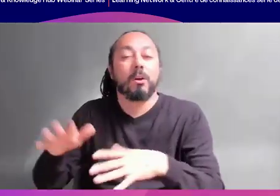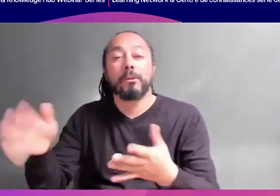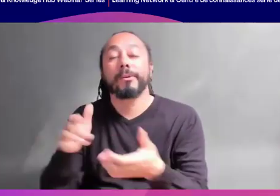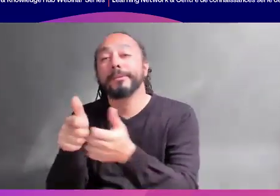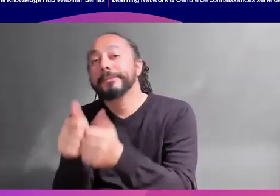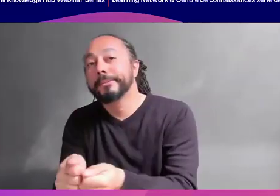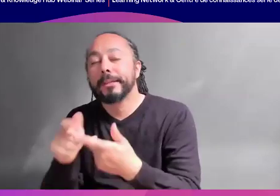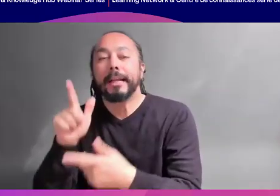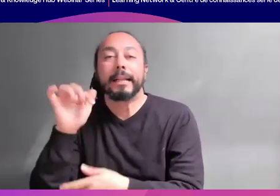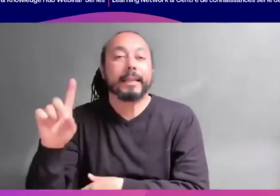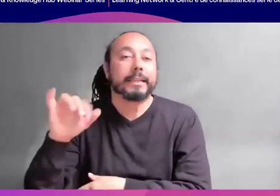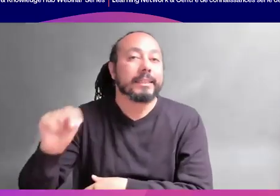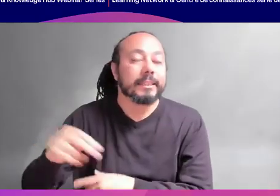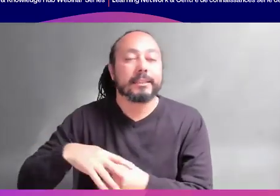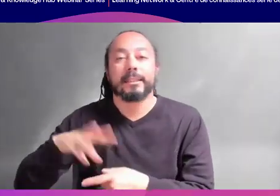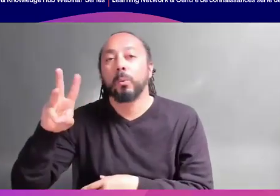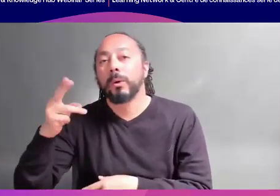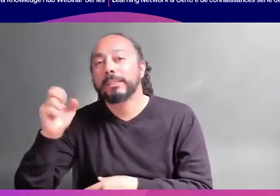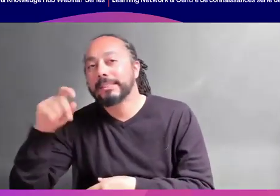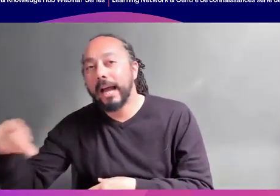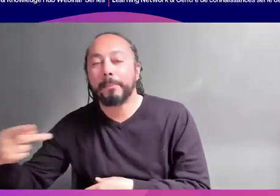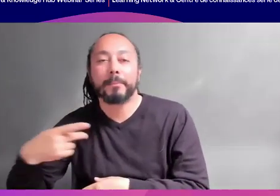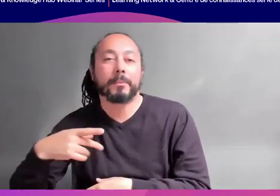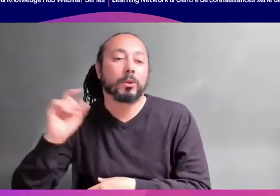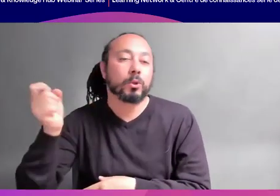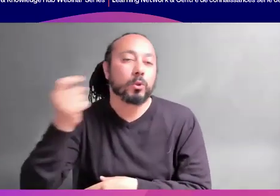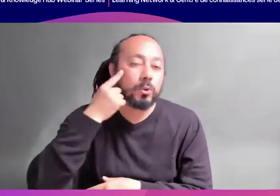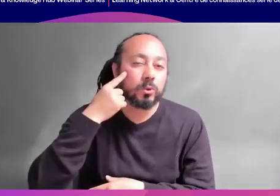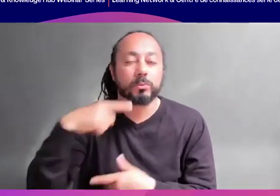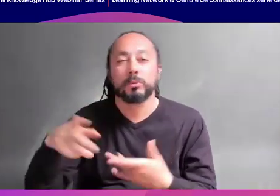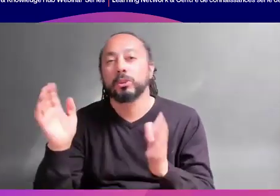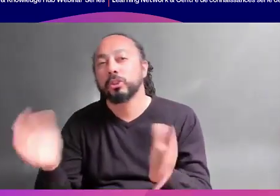groups, LinkedIn, YouTube, Instagram, ChatGPT,